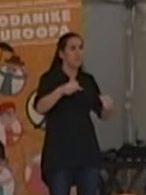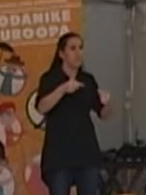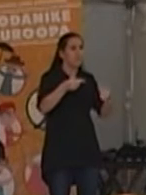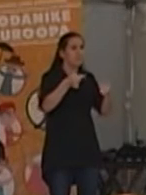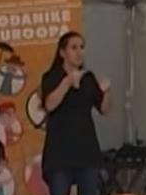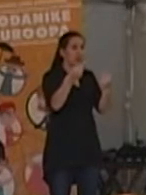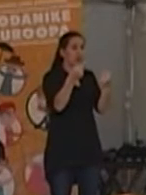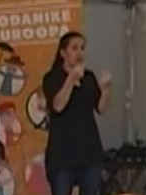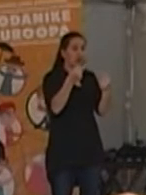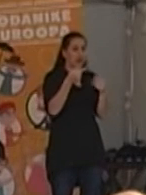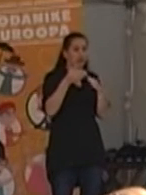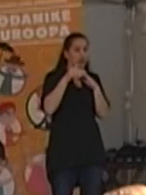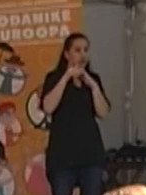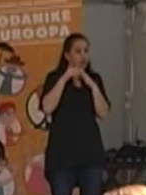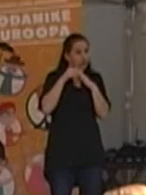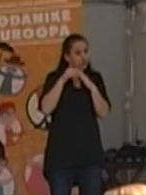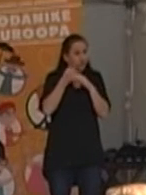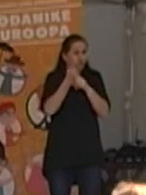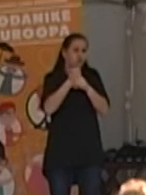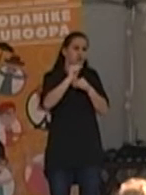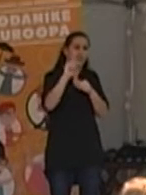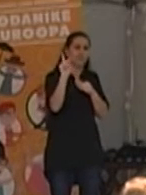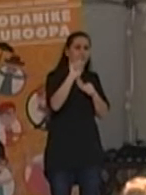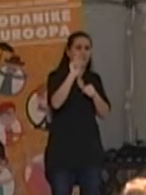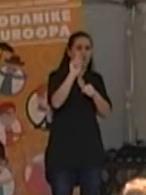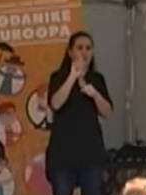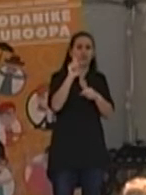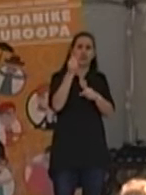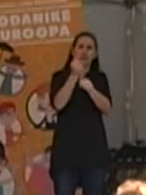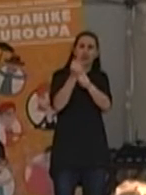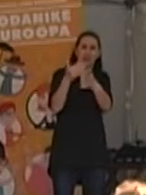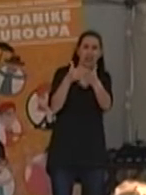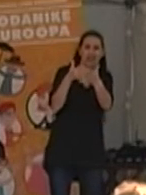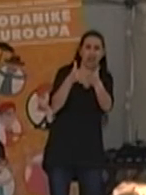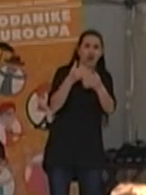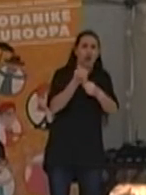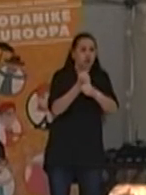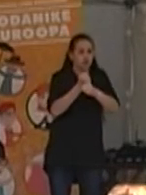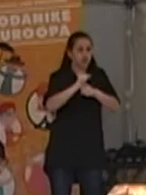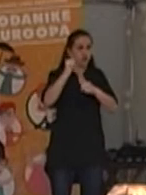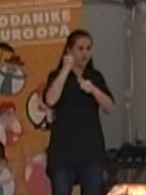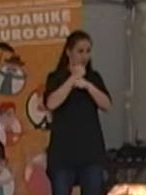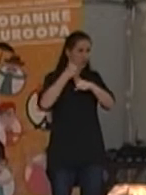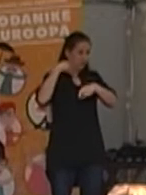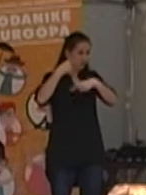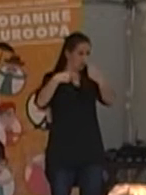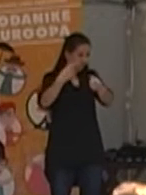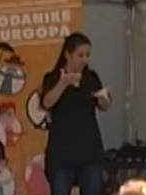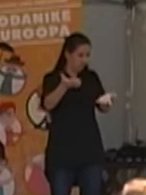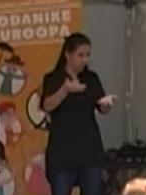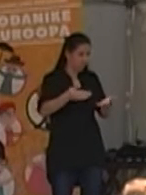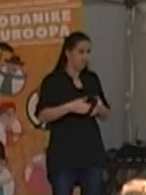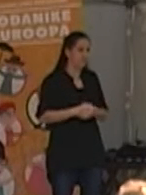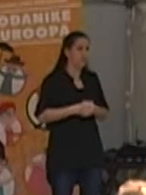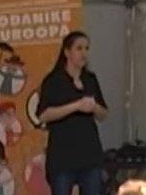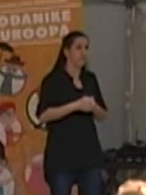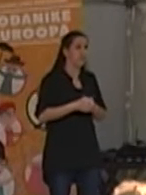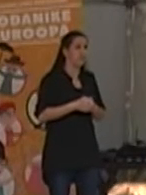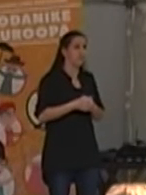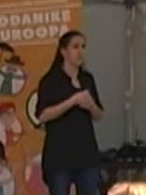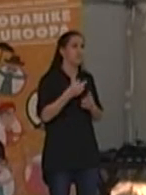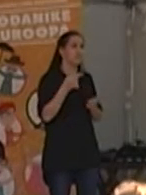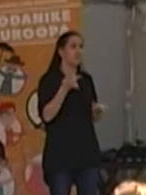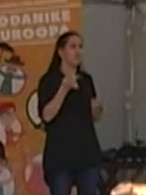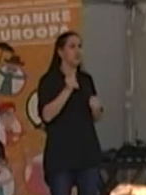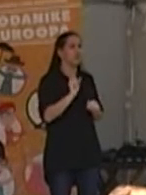to something that is working not so well. So why is that? Why should we accept that development means that pensions are going down,